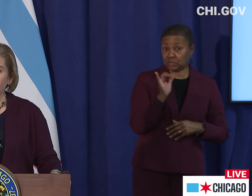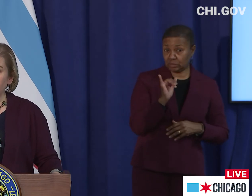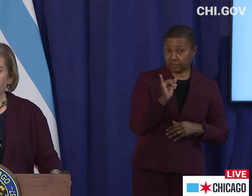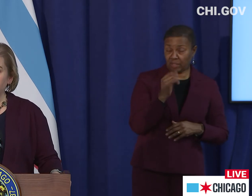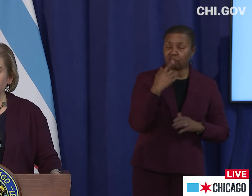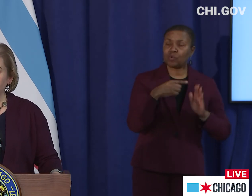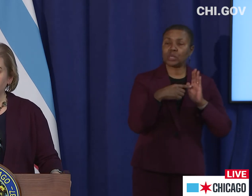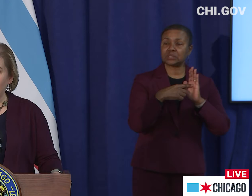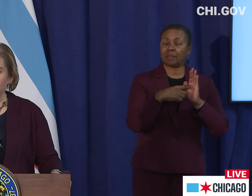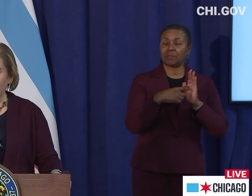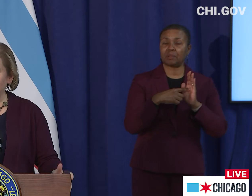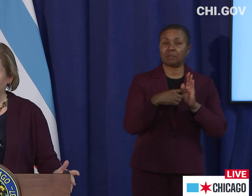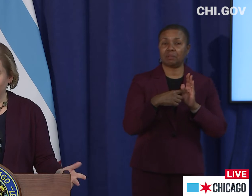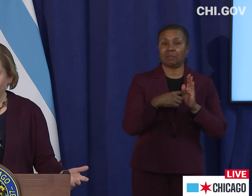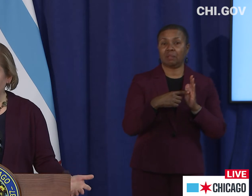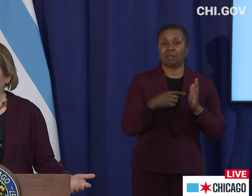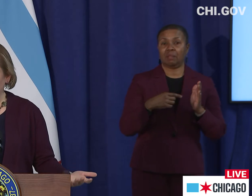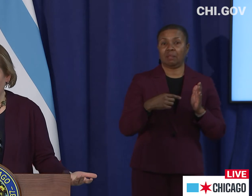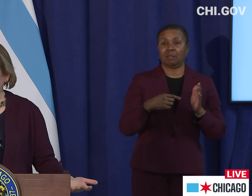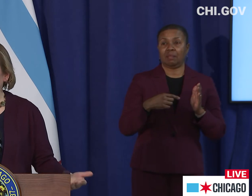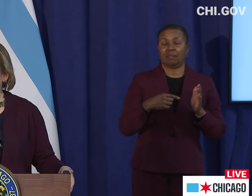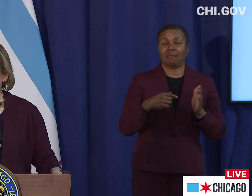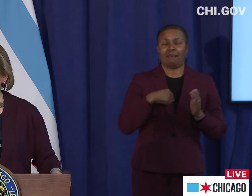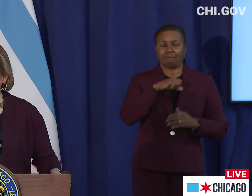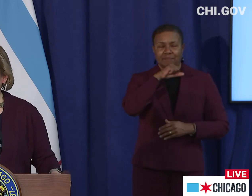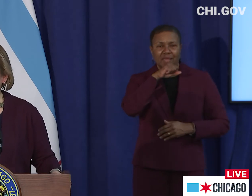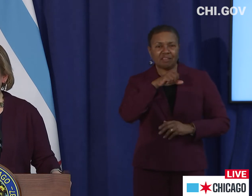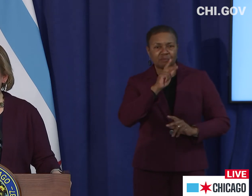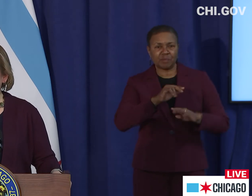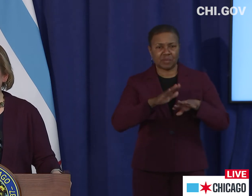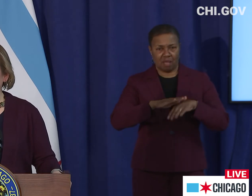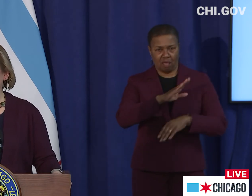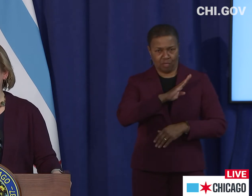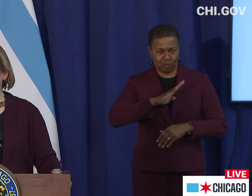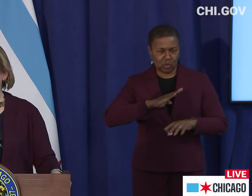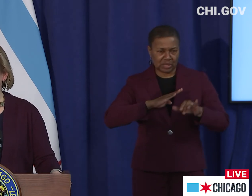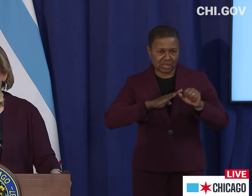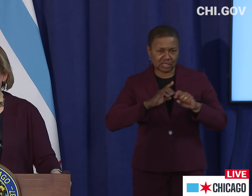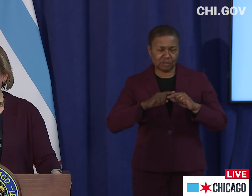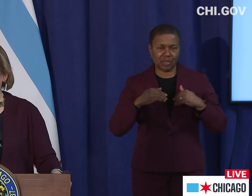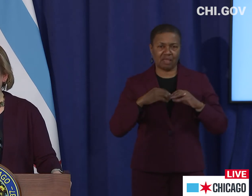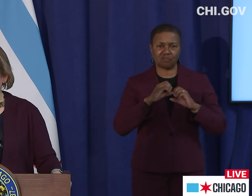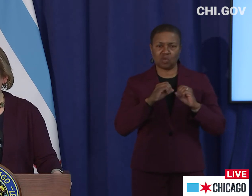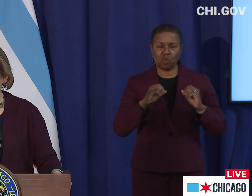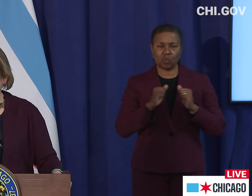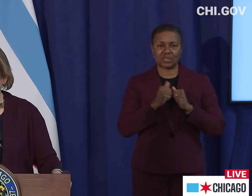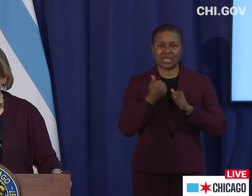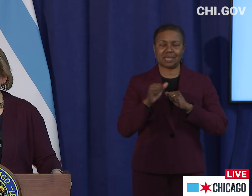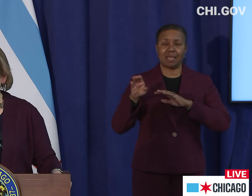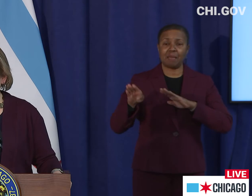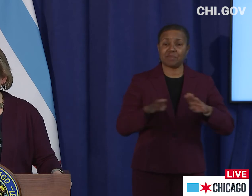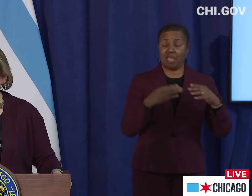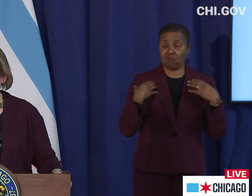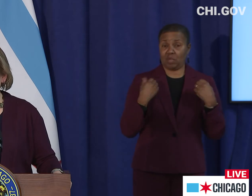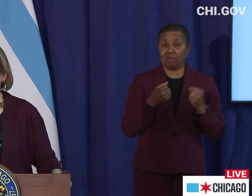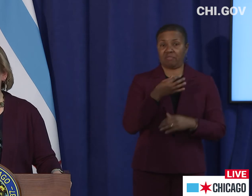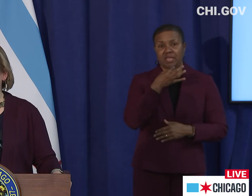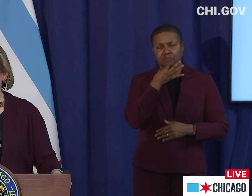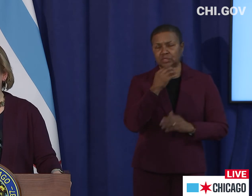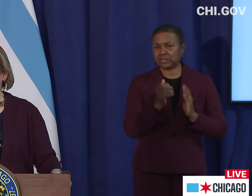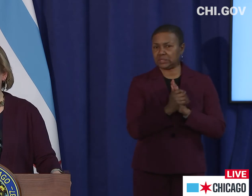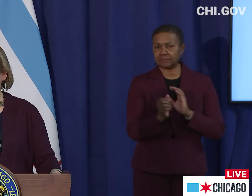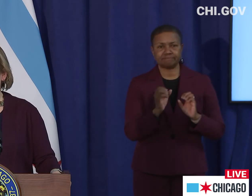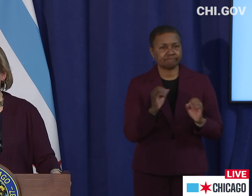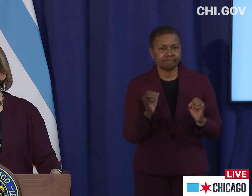example, I love the folks on our board, but we don't have anybody with any behavioral health expertise. We